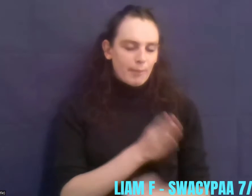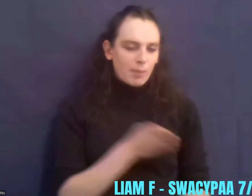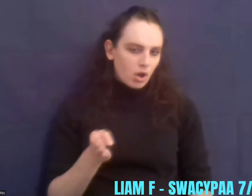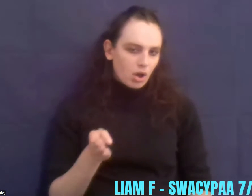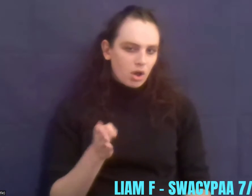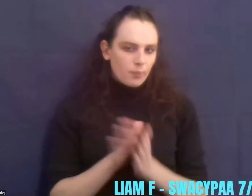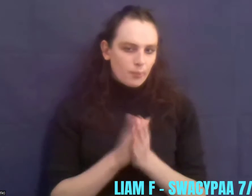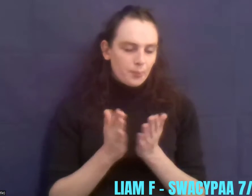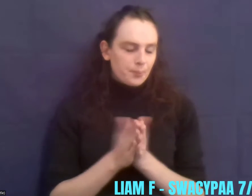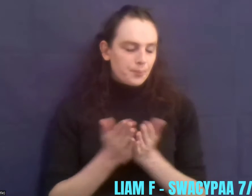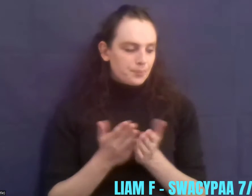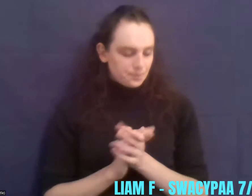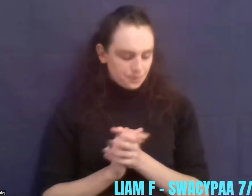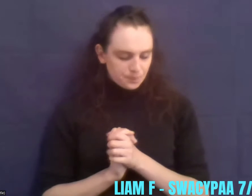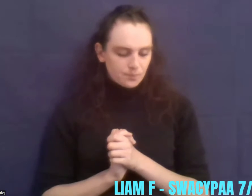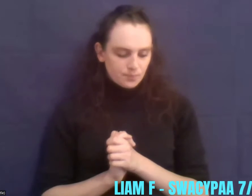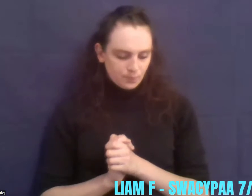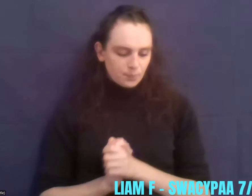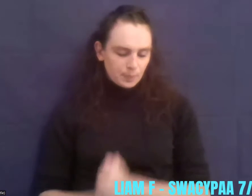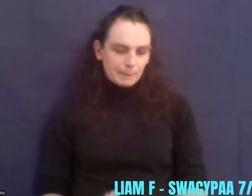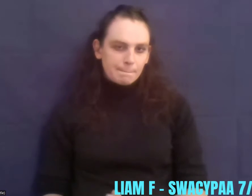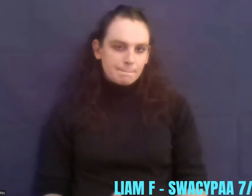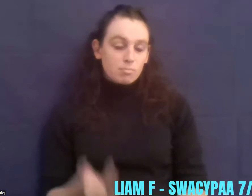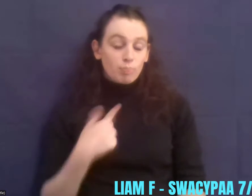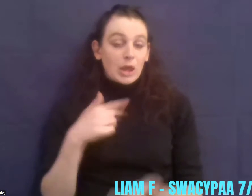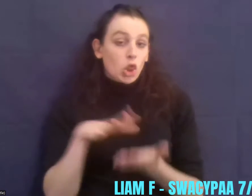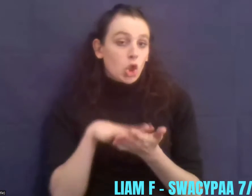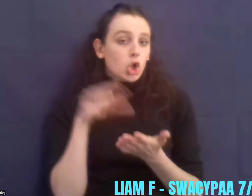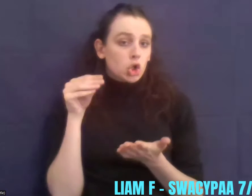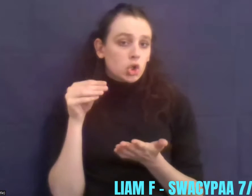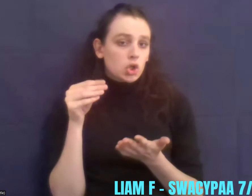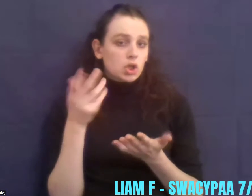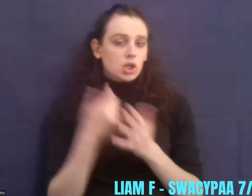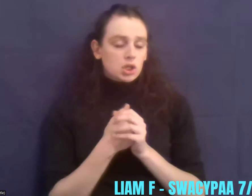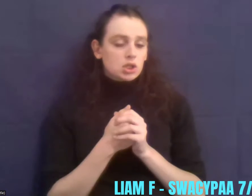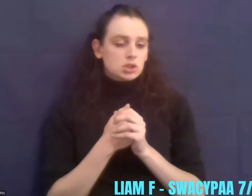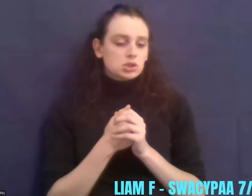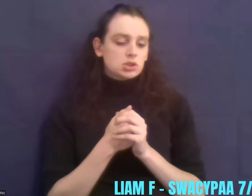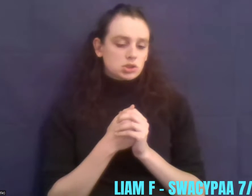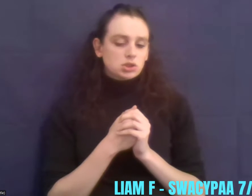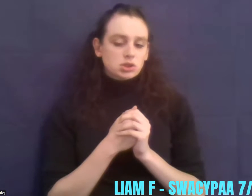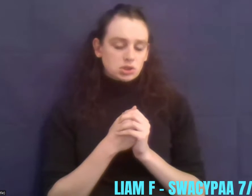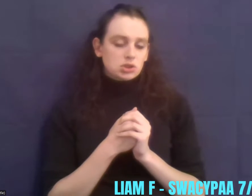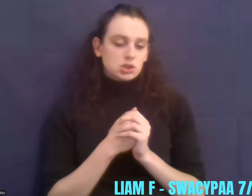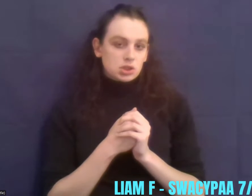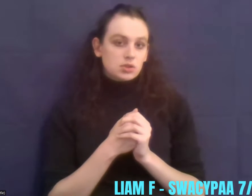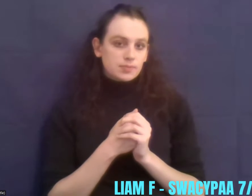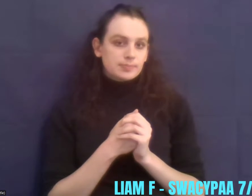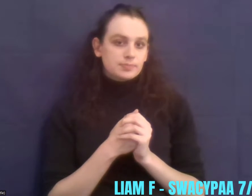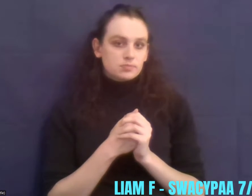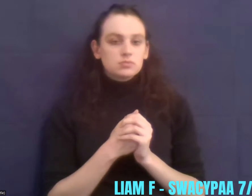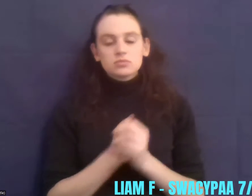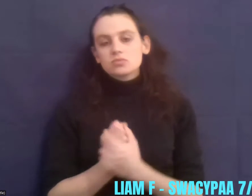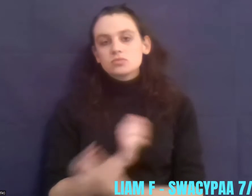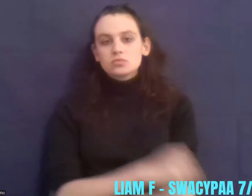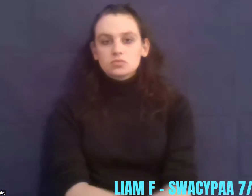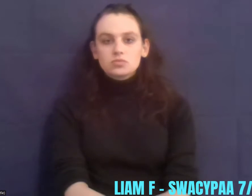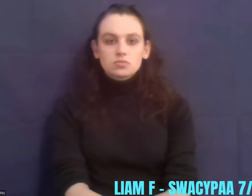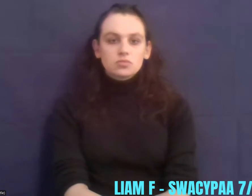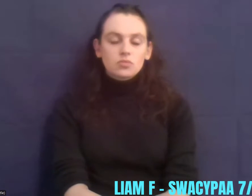I really learned that, um, you know,